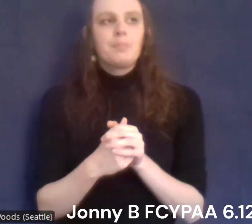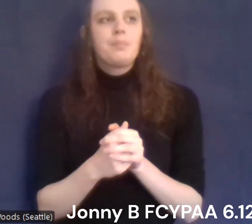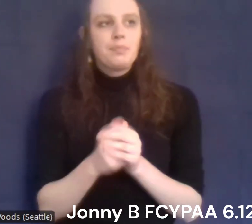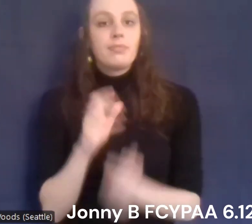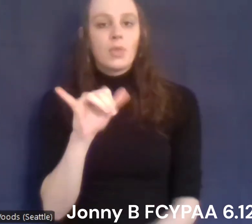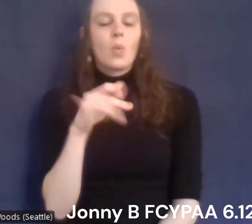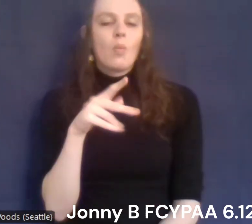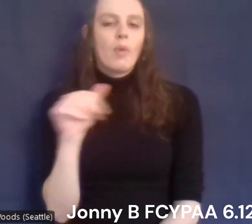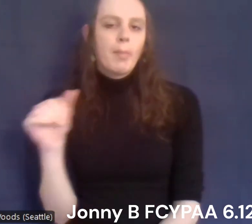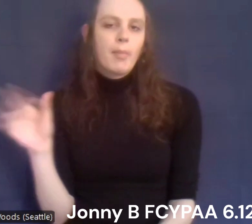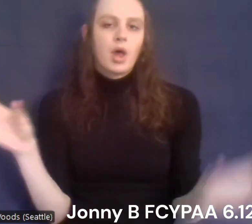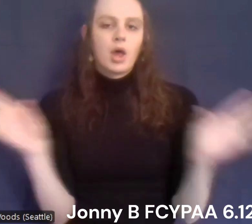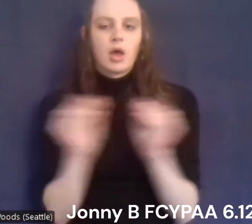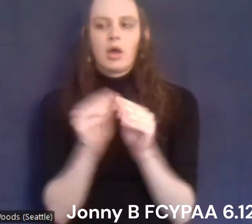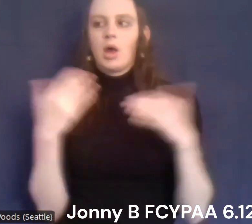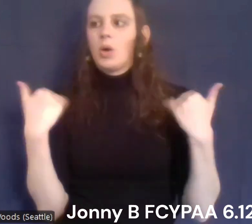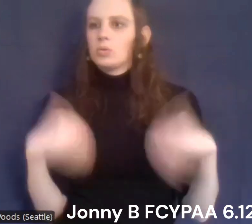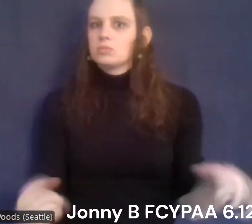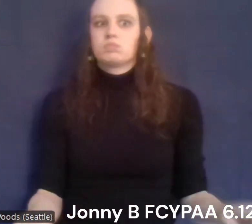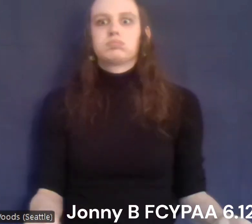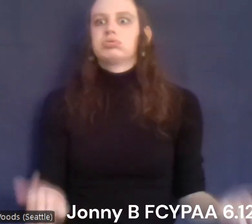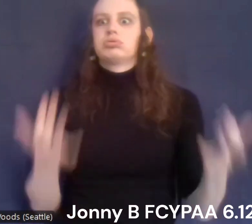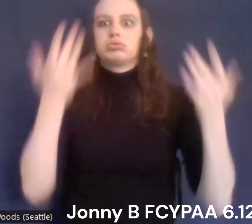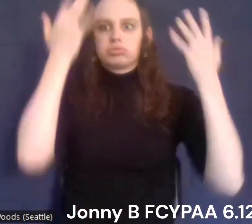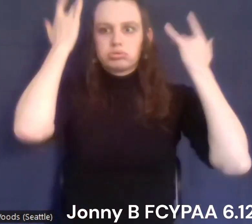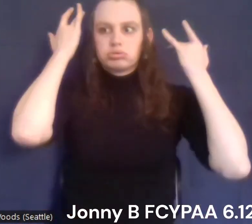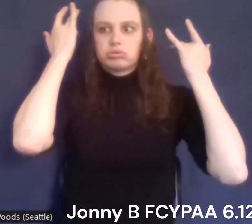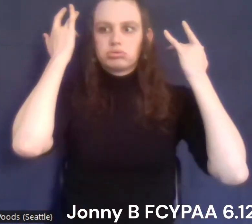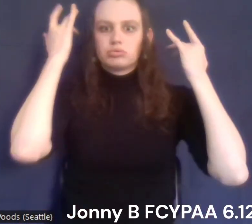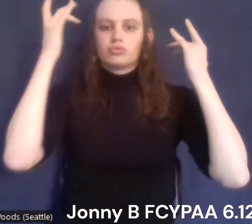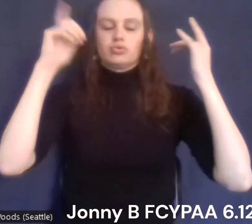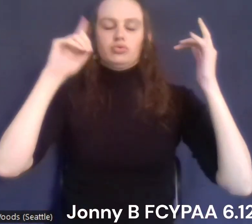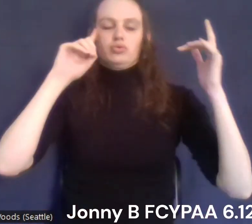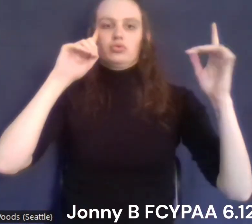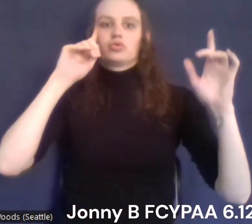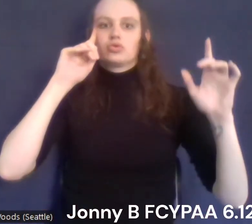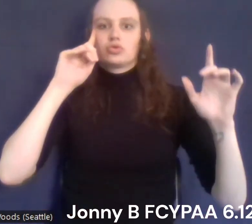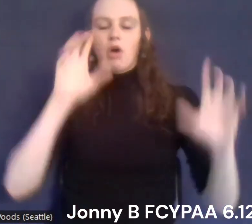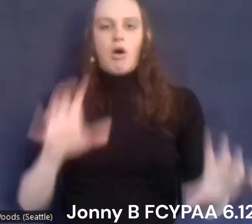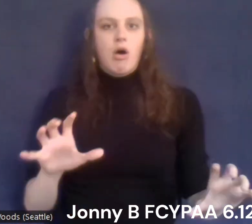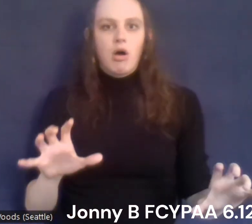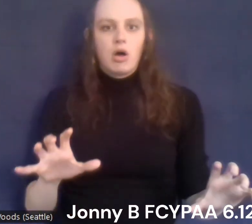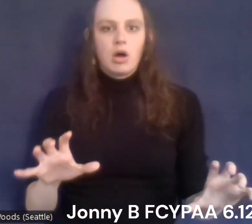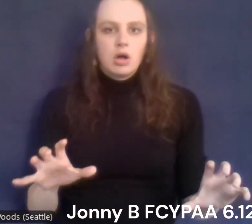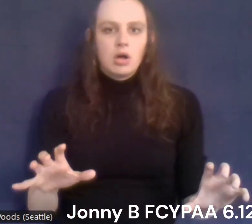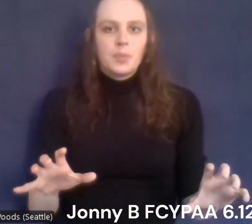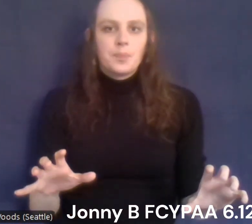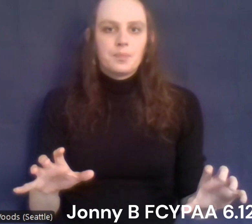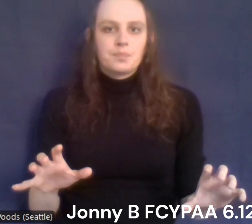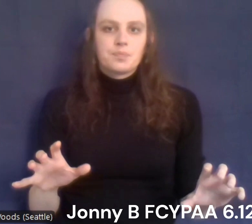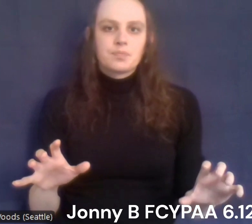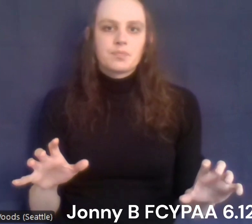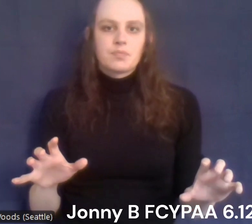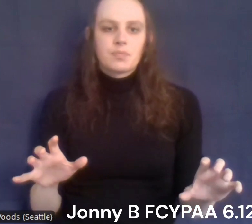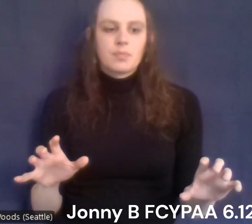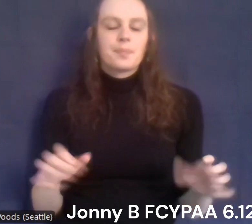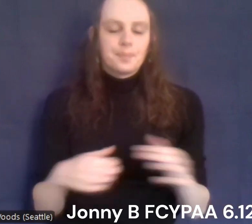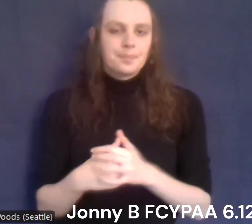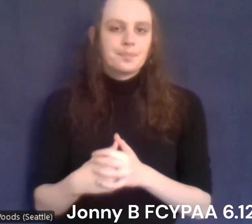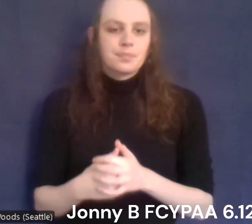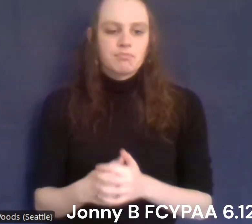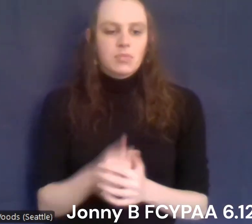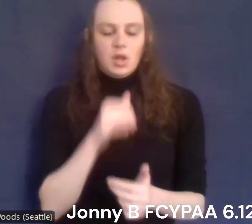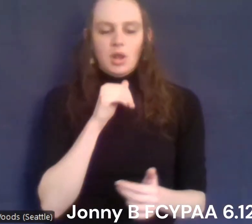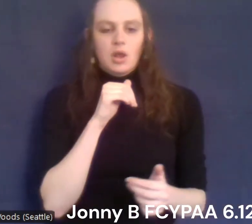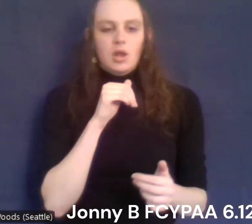just overstimulating, and it's kind of like a shell shock when you walk in. Like just kind of you don't really believe